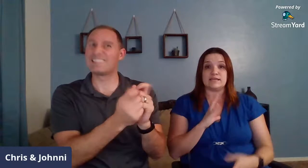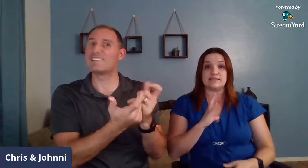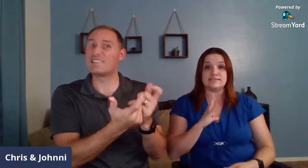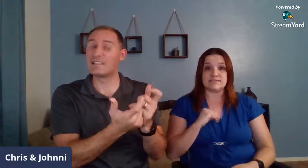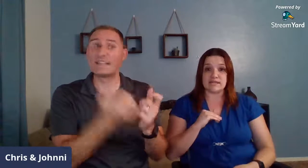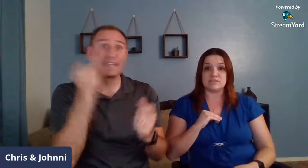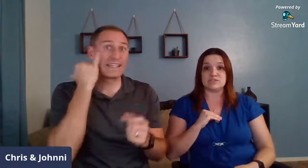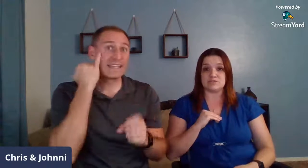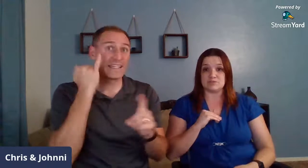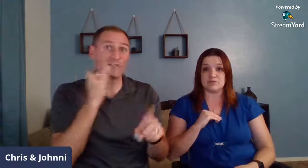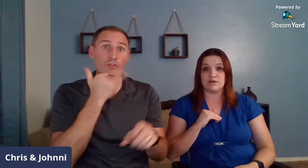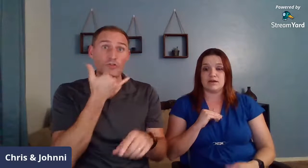can damage you.